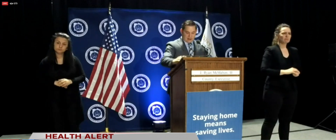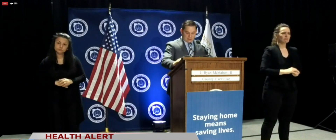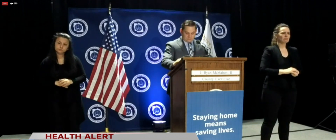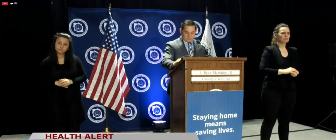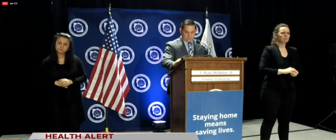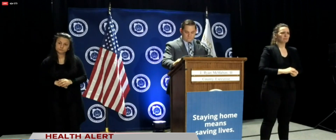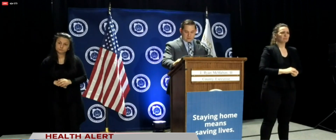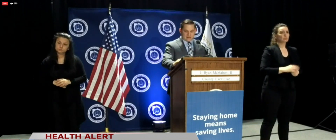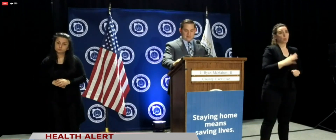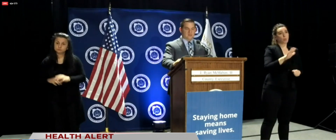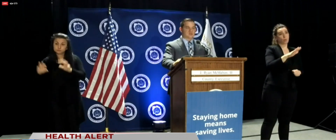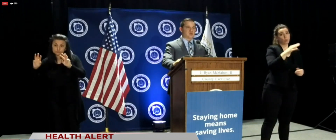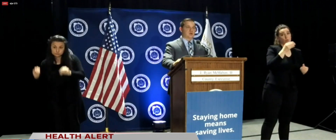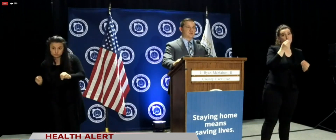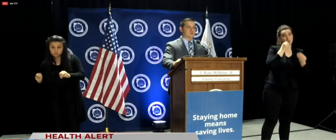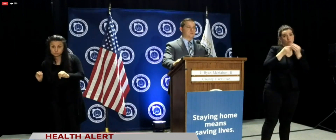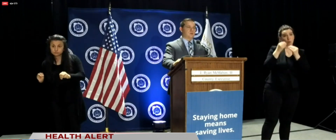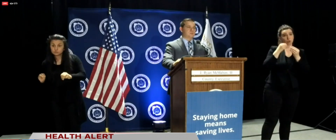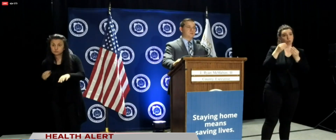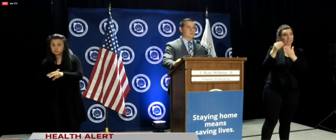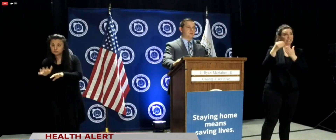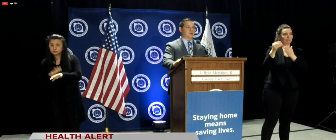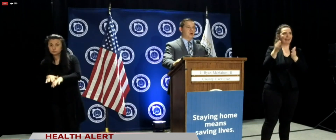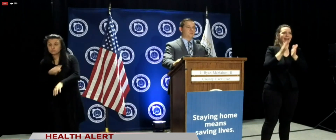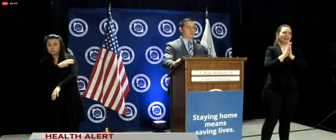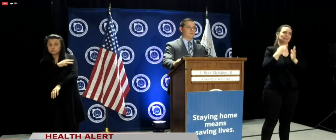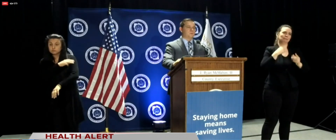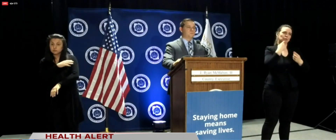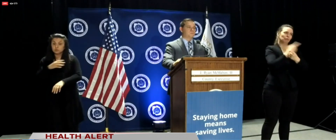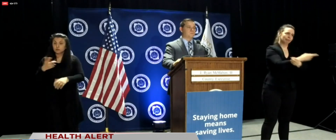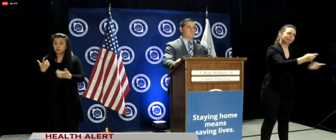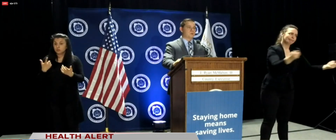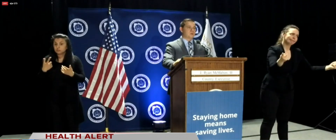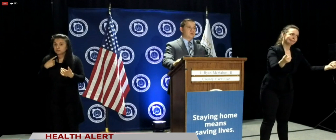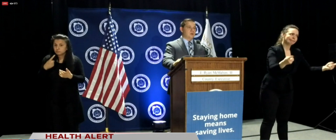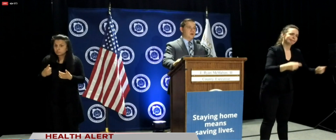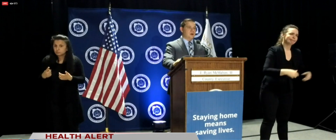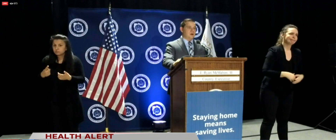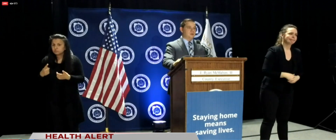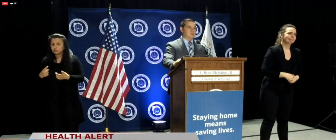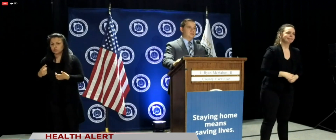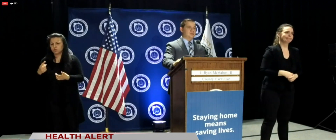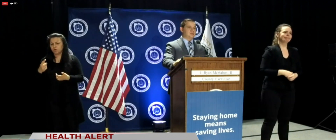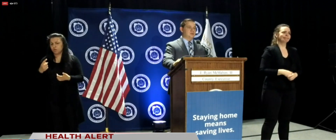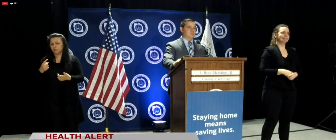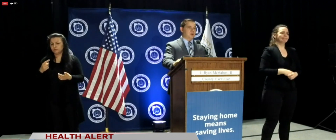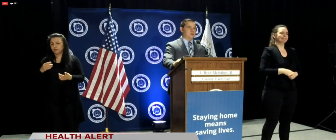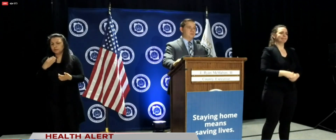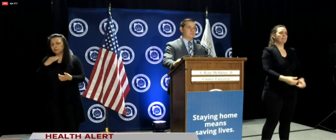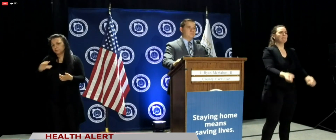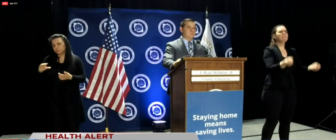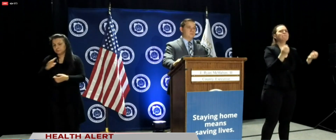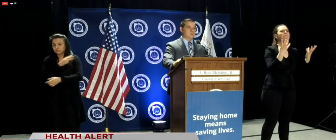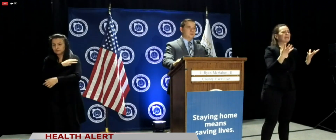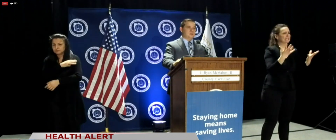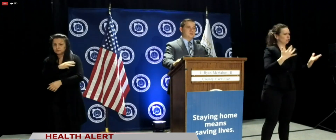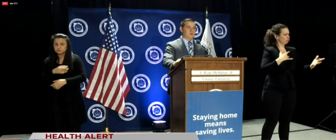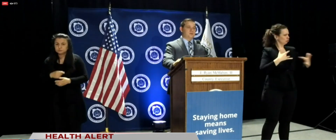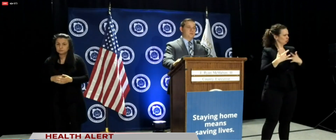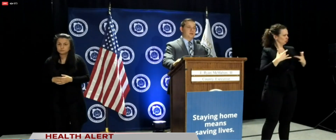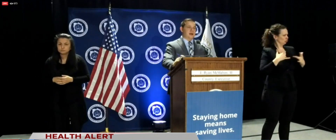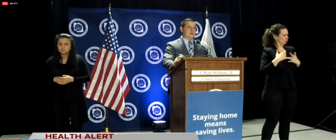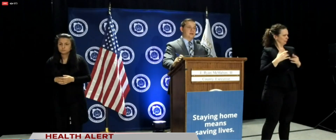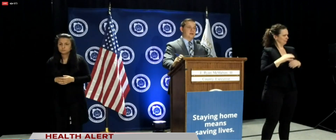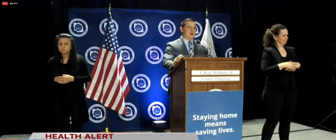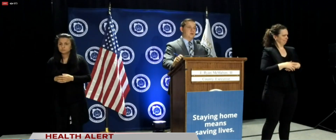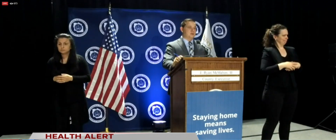I've had many concerns from some of our young people. The Easter Bunny is going